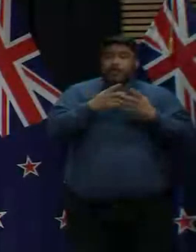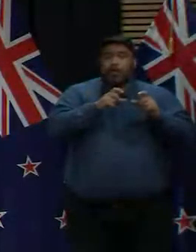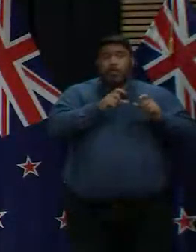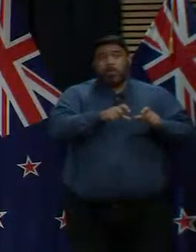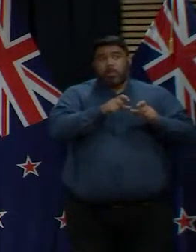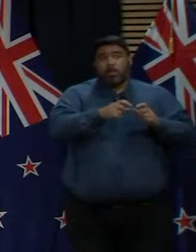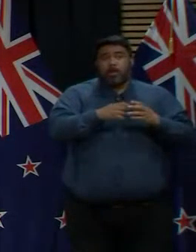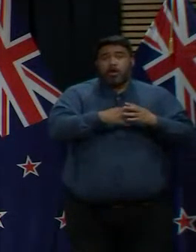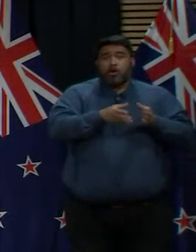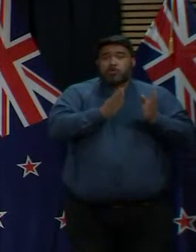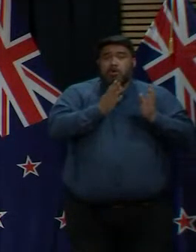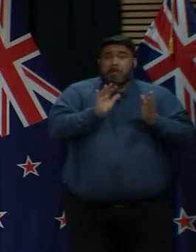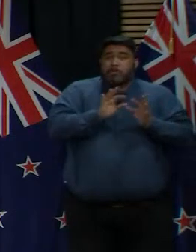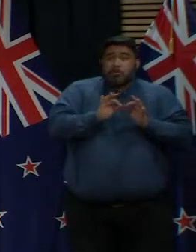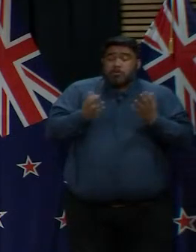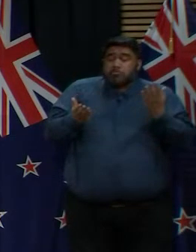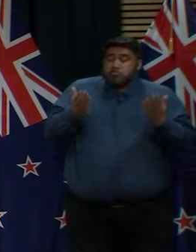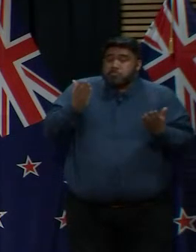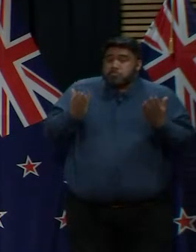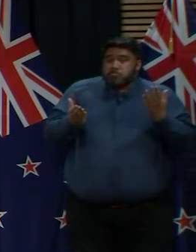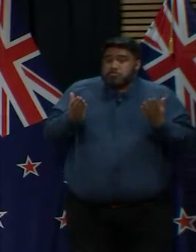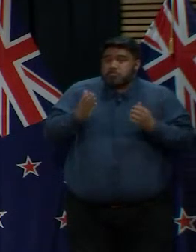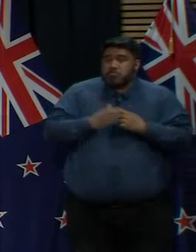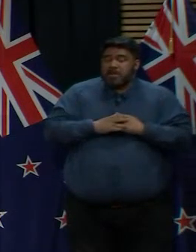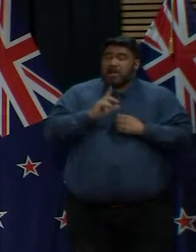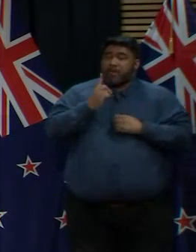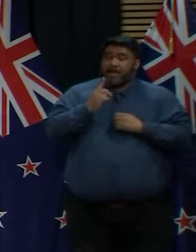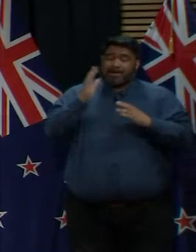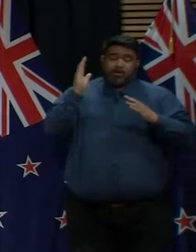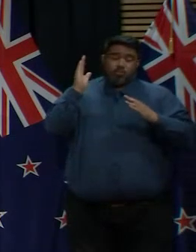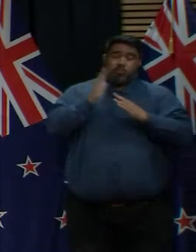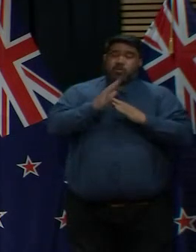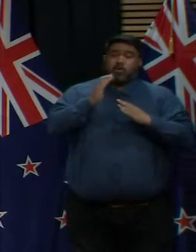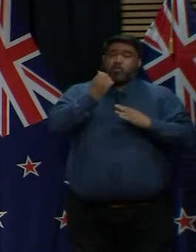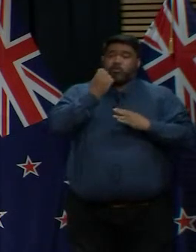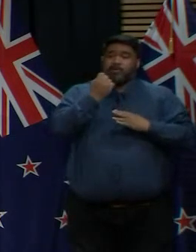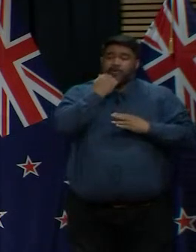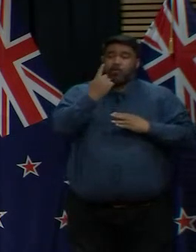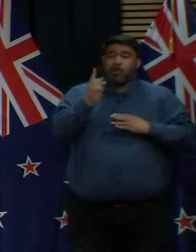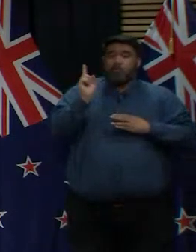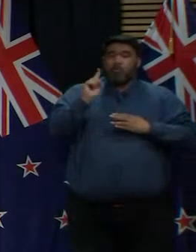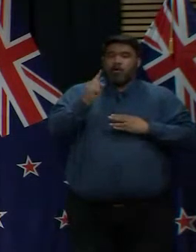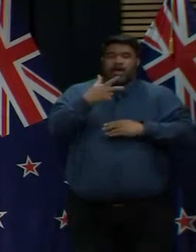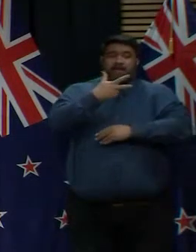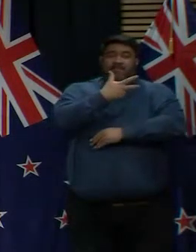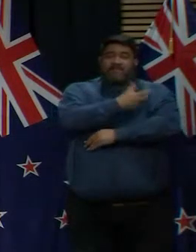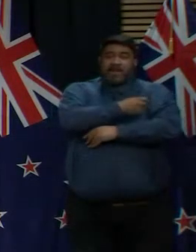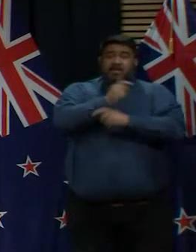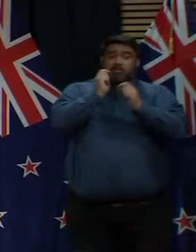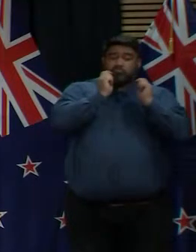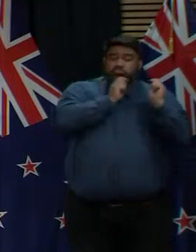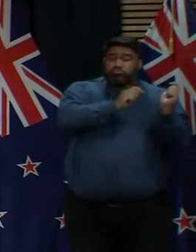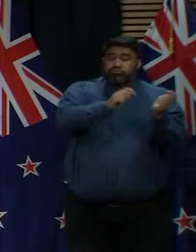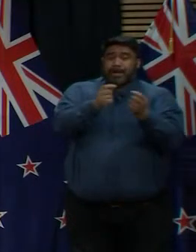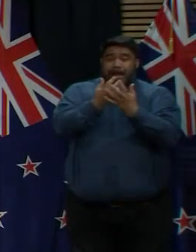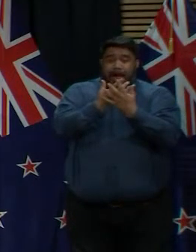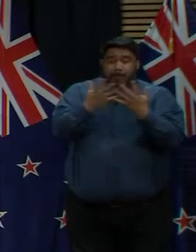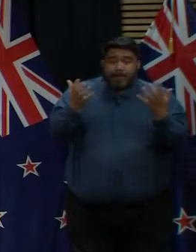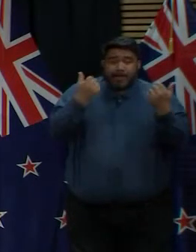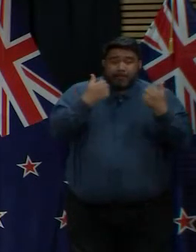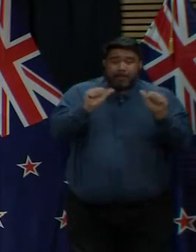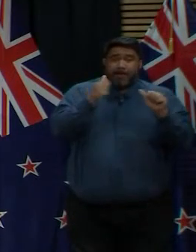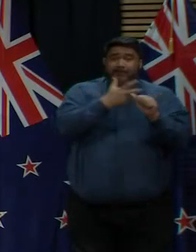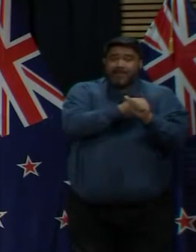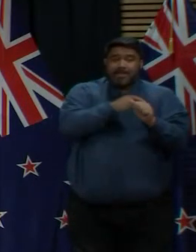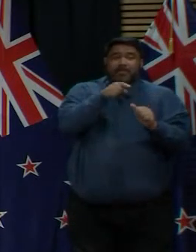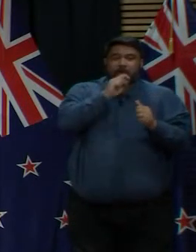will come very much down to how many people we vaccinate. The third point, and the one I know people will be looking for, is whether these tools have